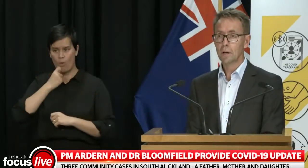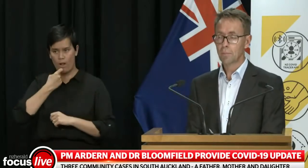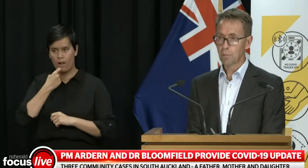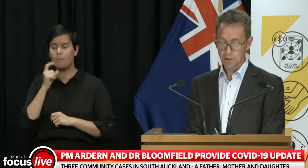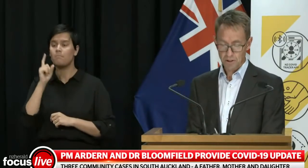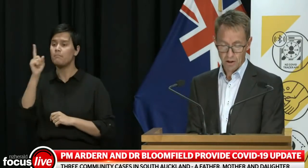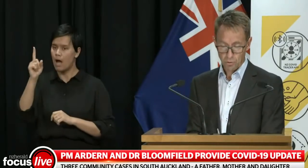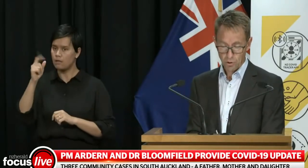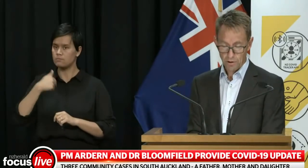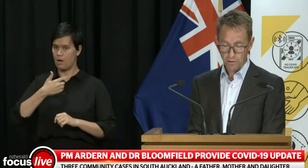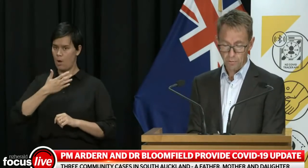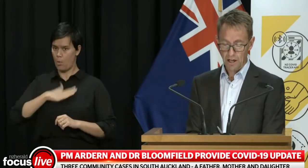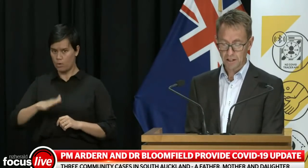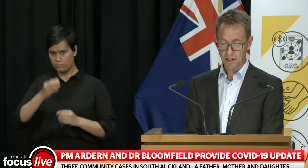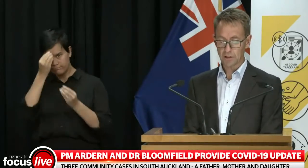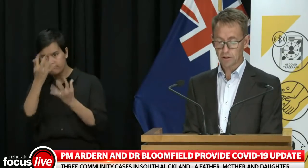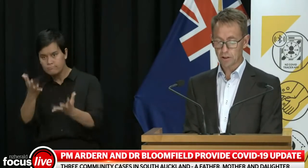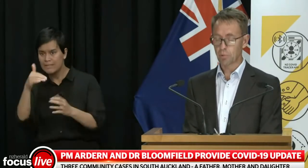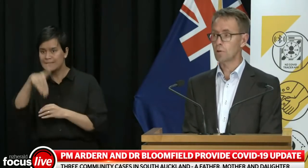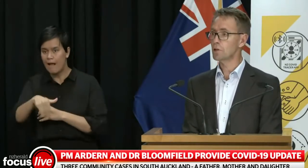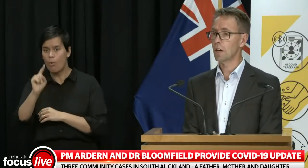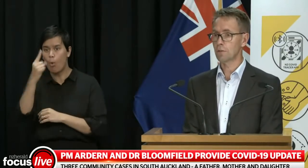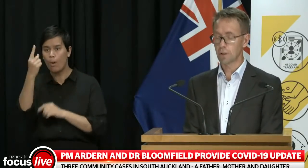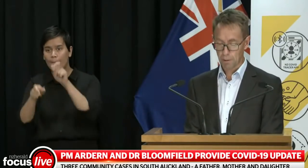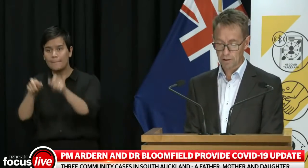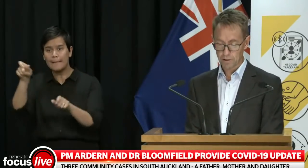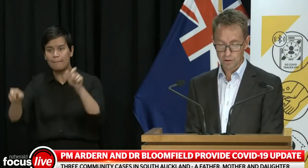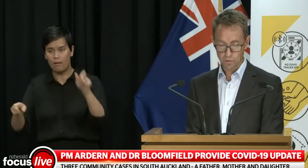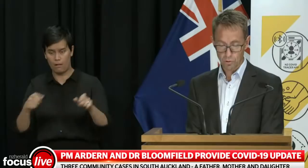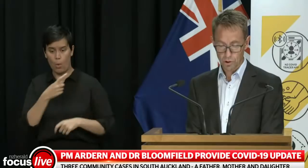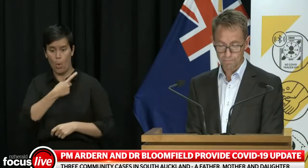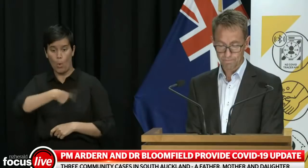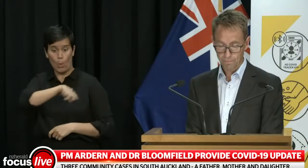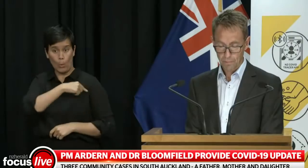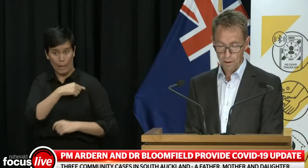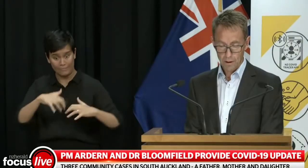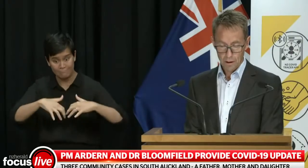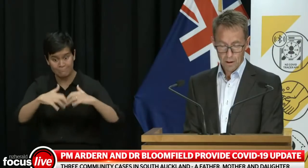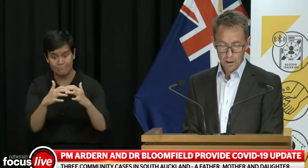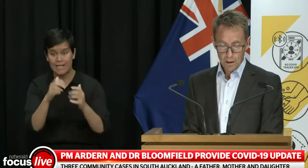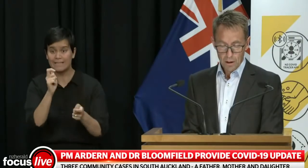assure people in South Auckland that we are taking this approach out of an abundance of caution.